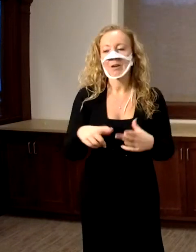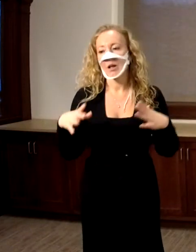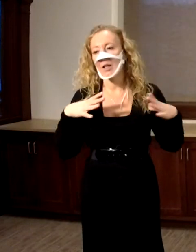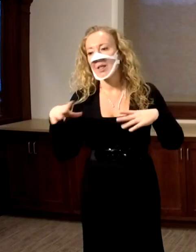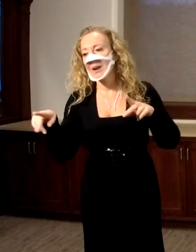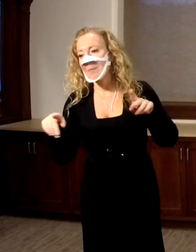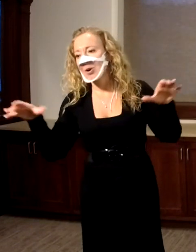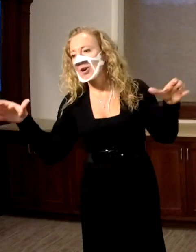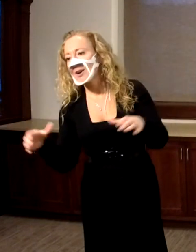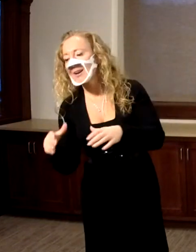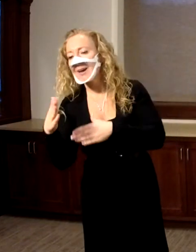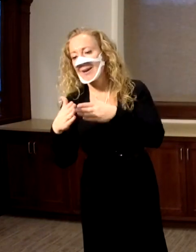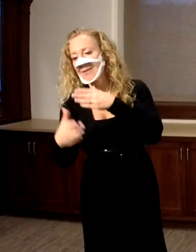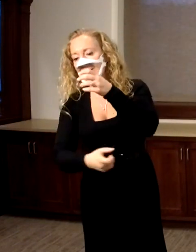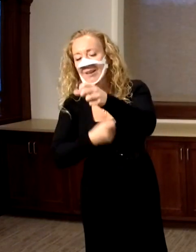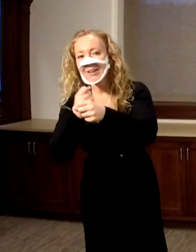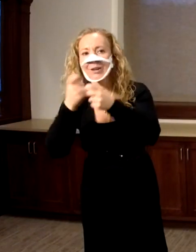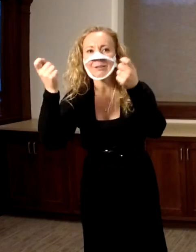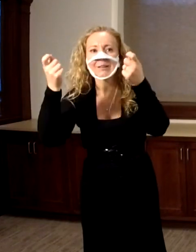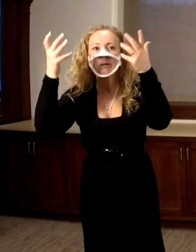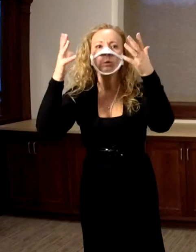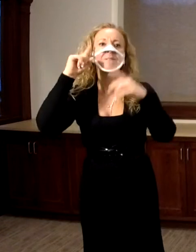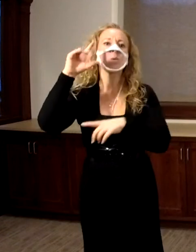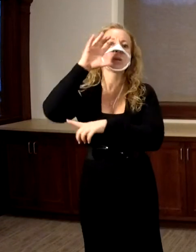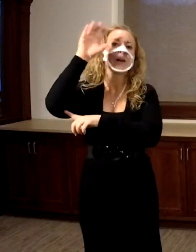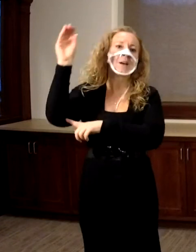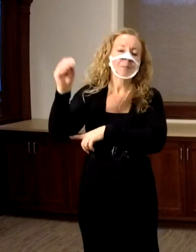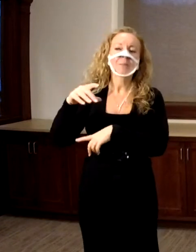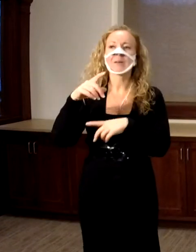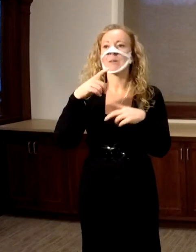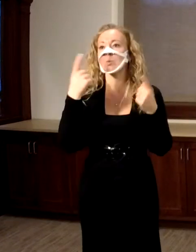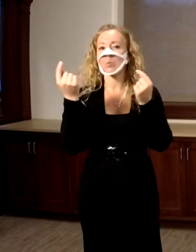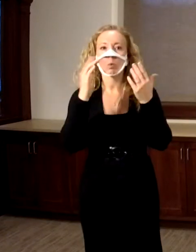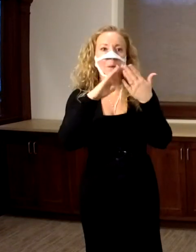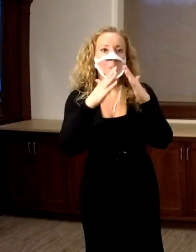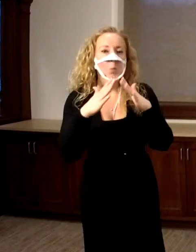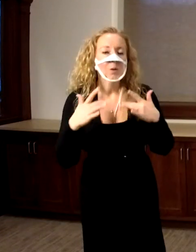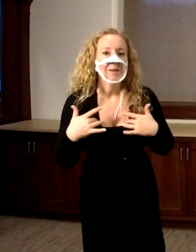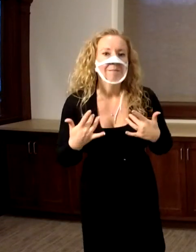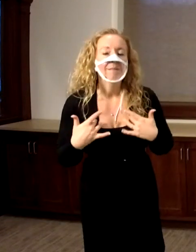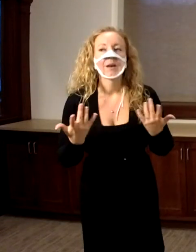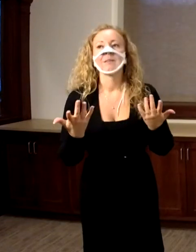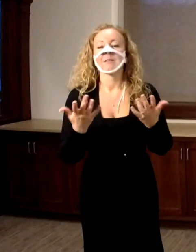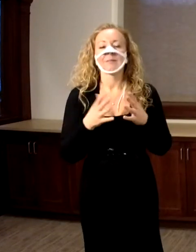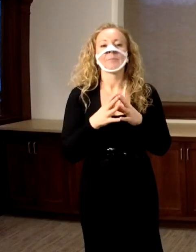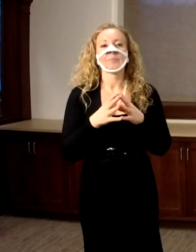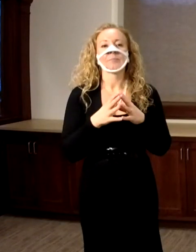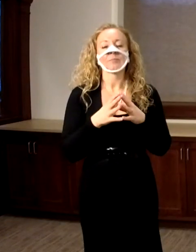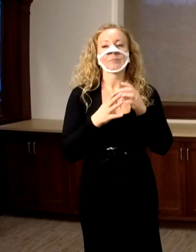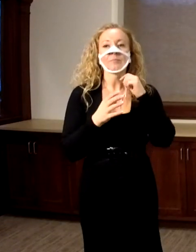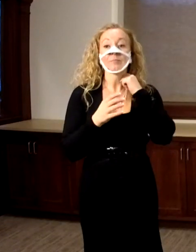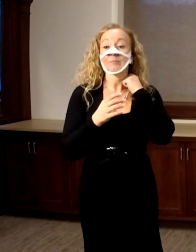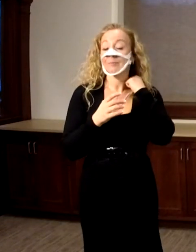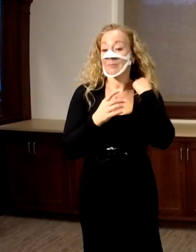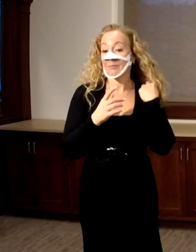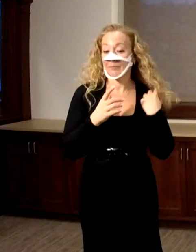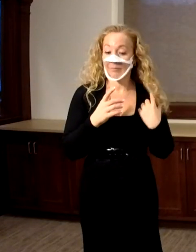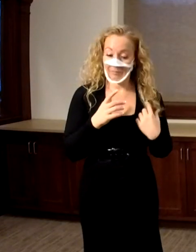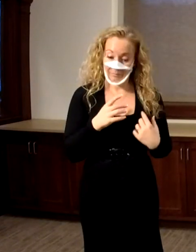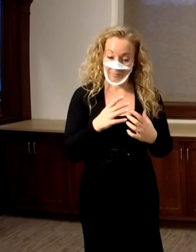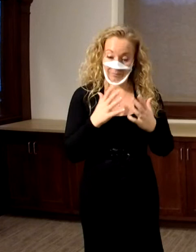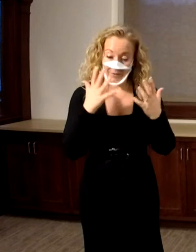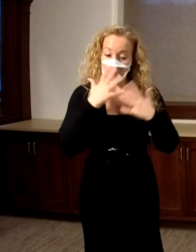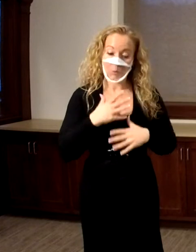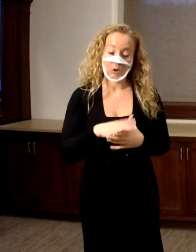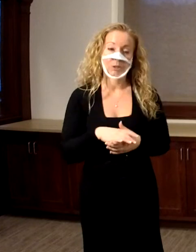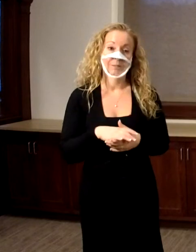parties and end of the year parties at their companies and in their communities and in different organizations. Unfortunately, those